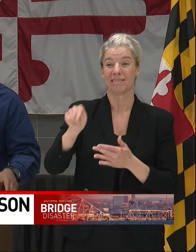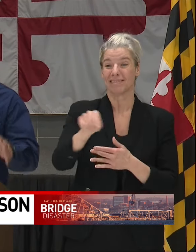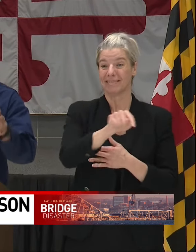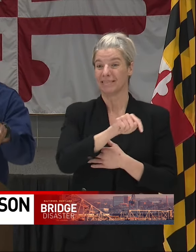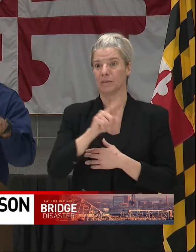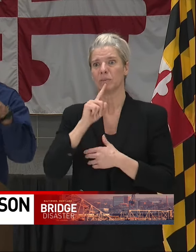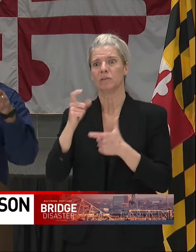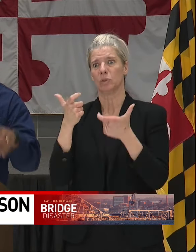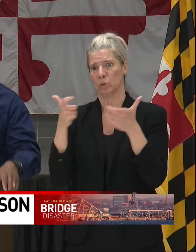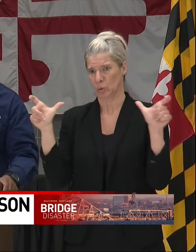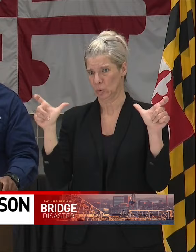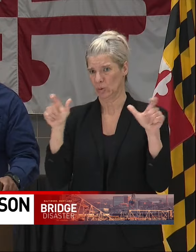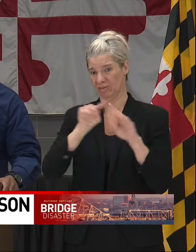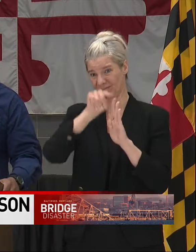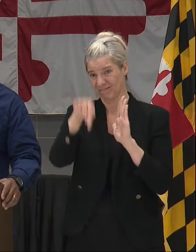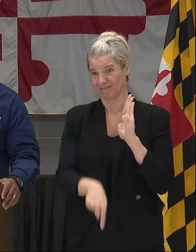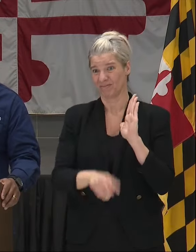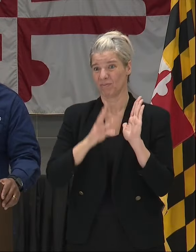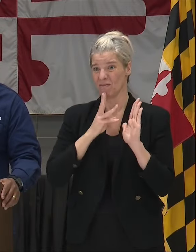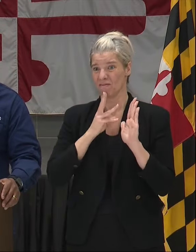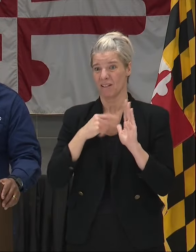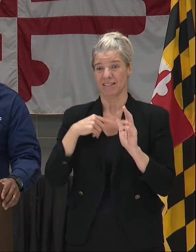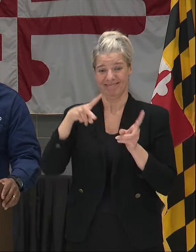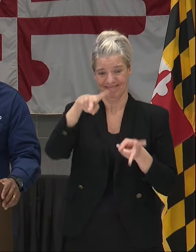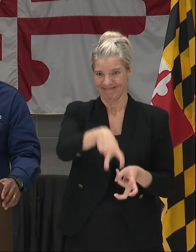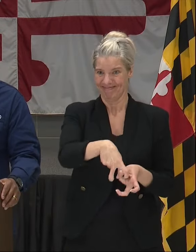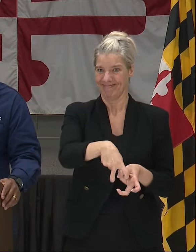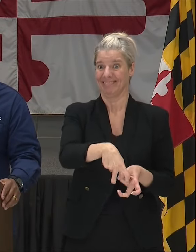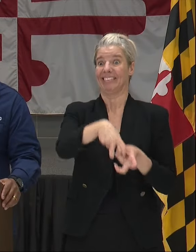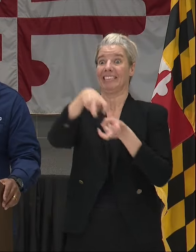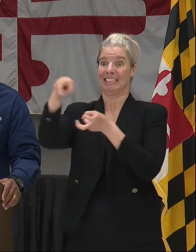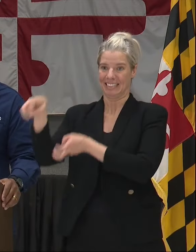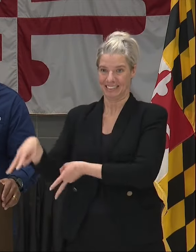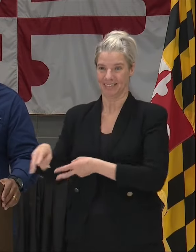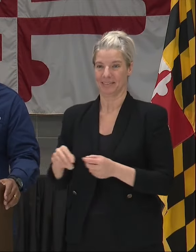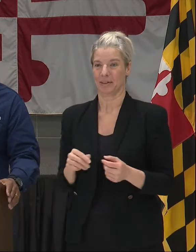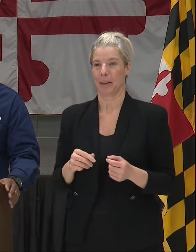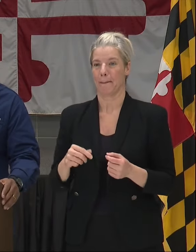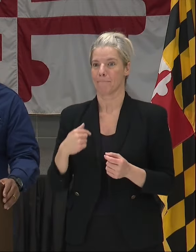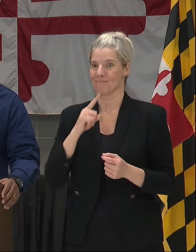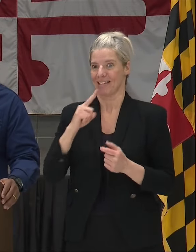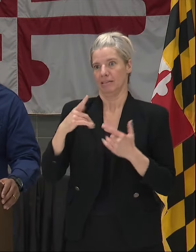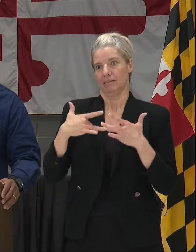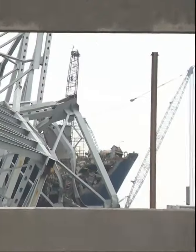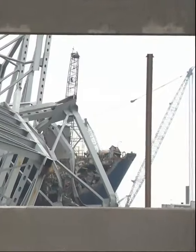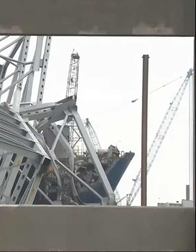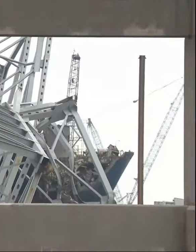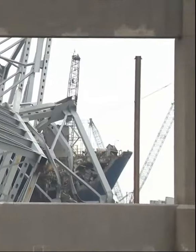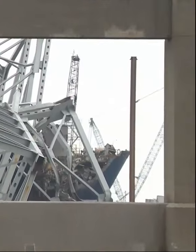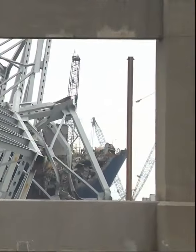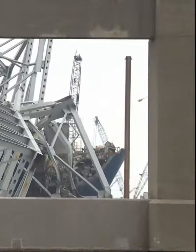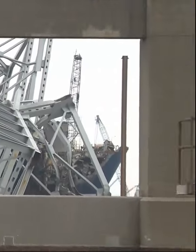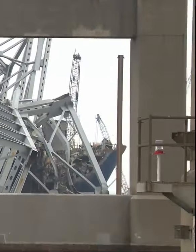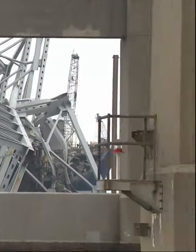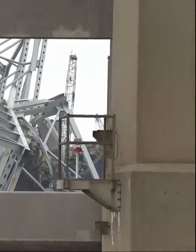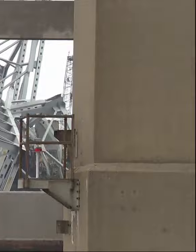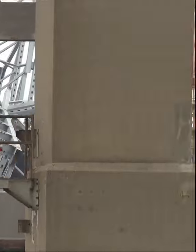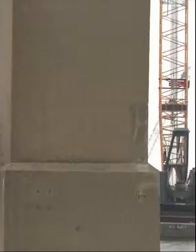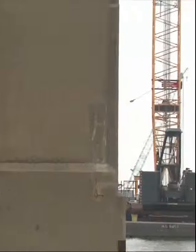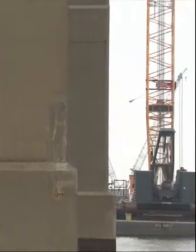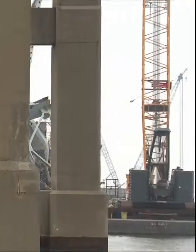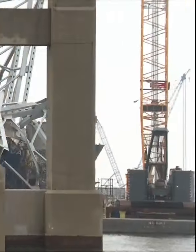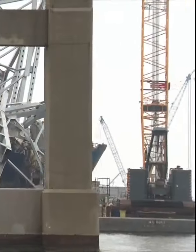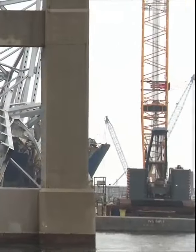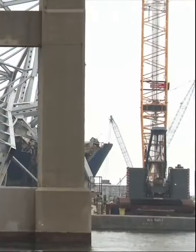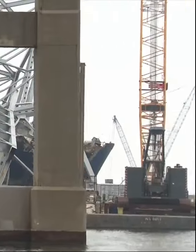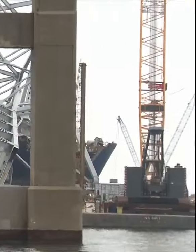from the waterway. I believe we're rigging it up right now. So we're excited about this work. This is great news as it keeps us on